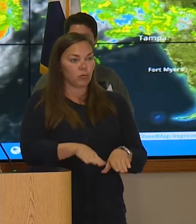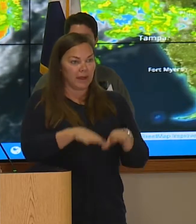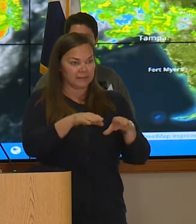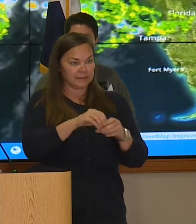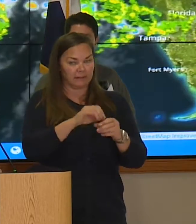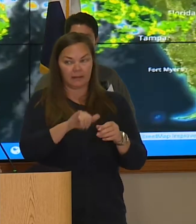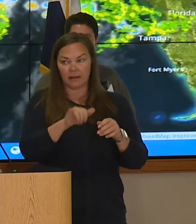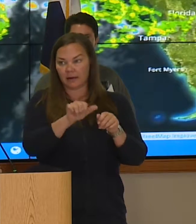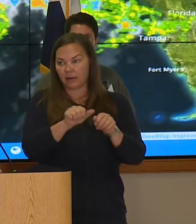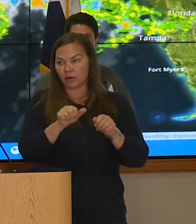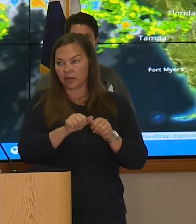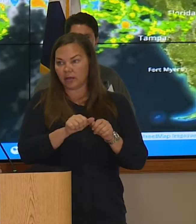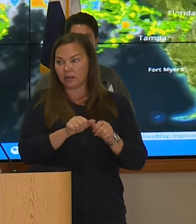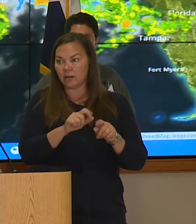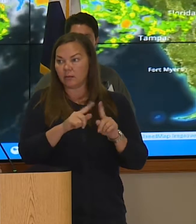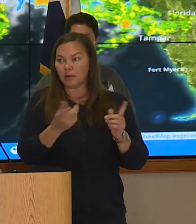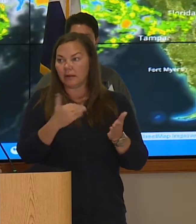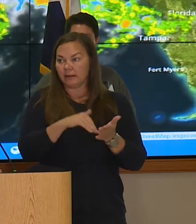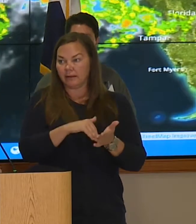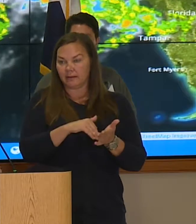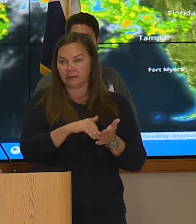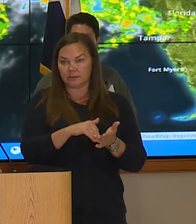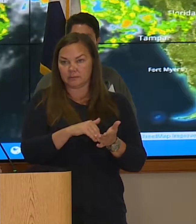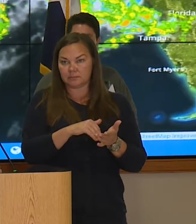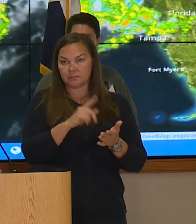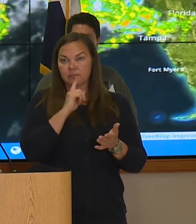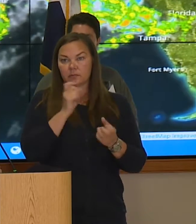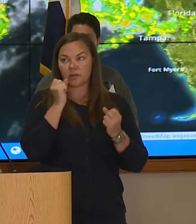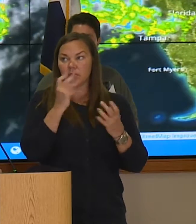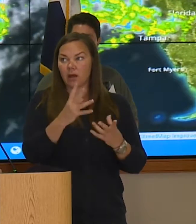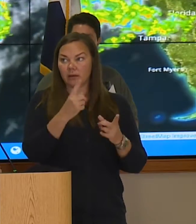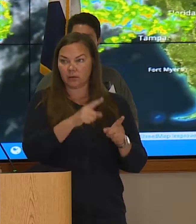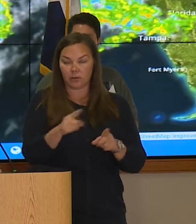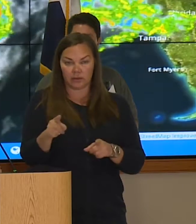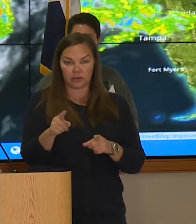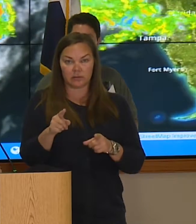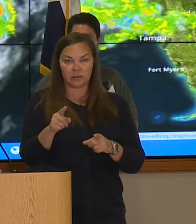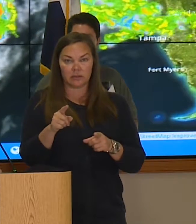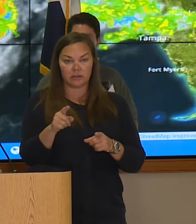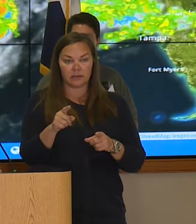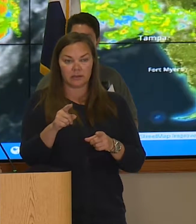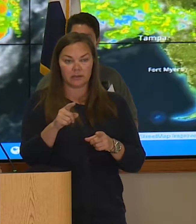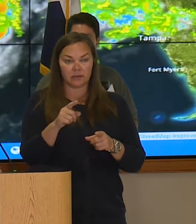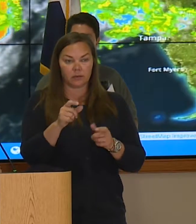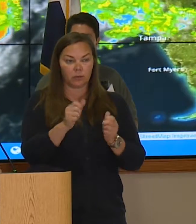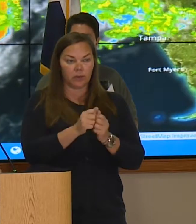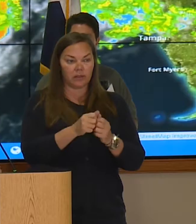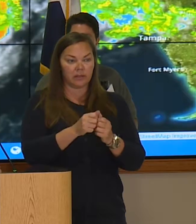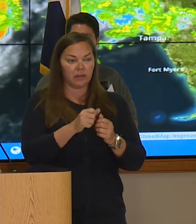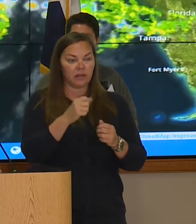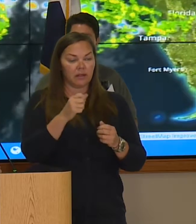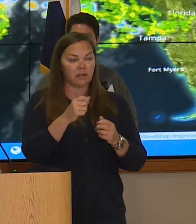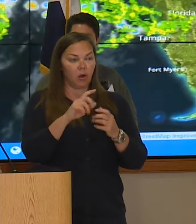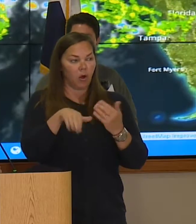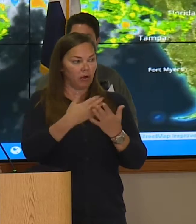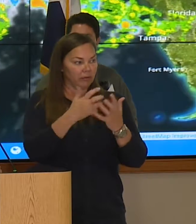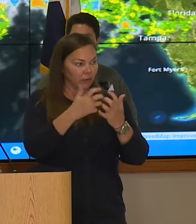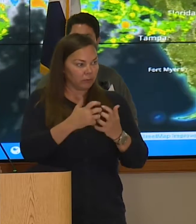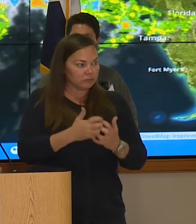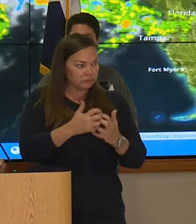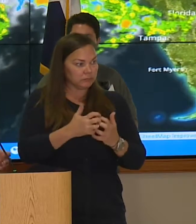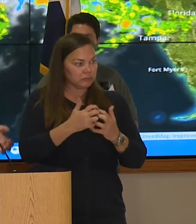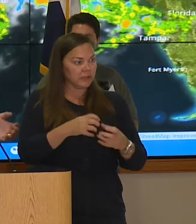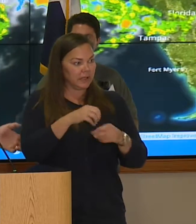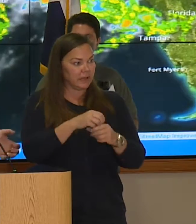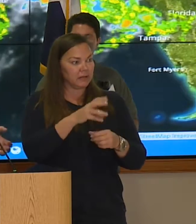area. Again, there is a lot going on hydrologically in Lake Houston right now, and the